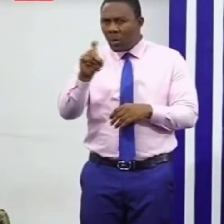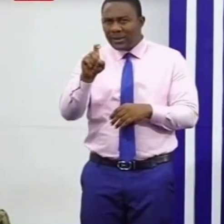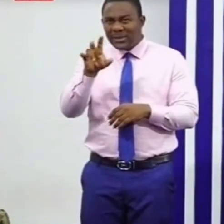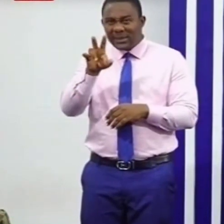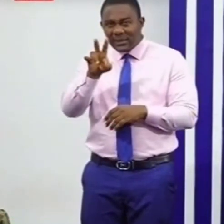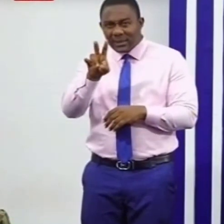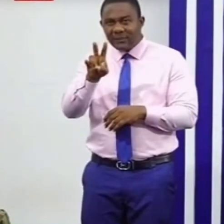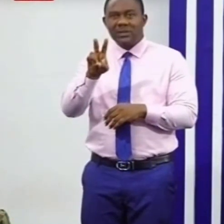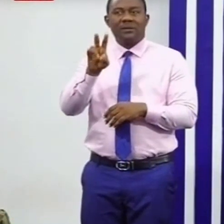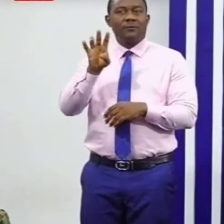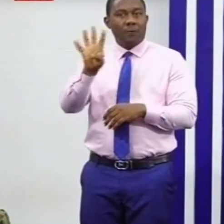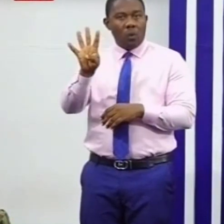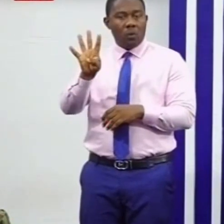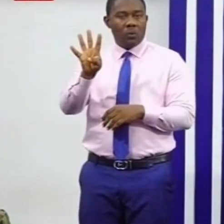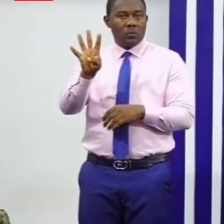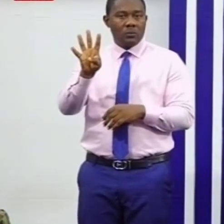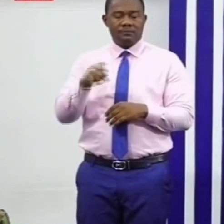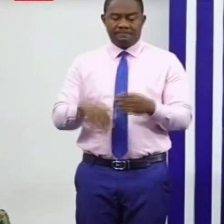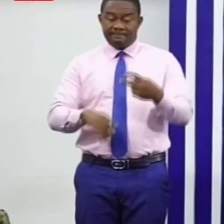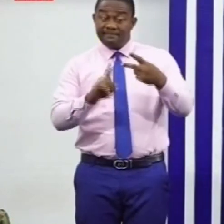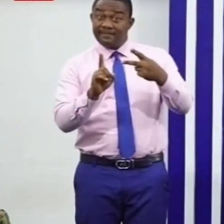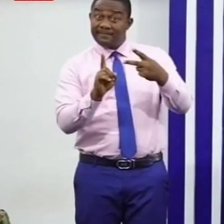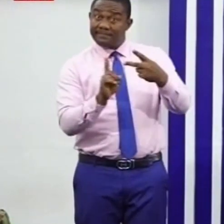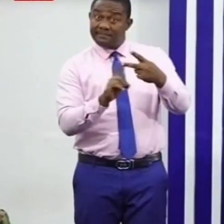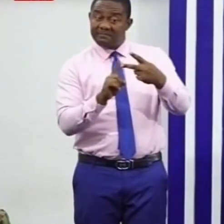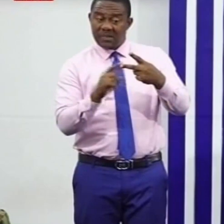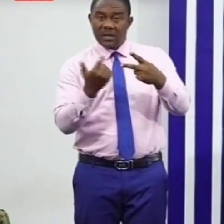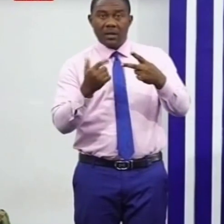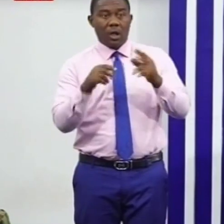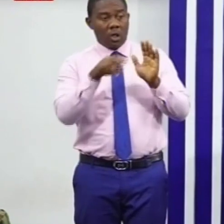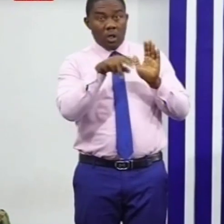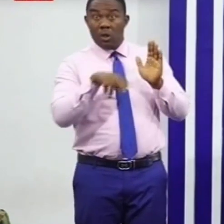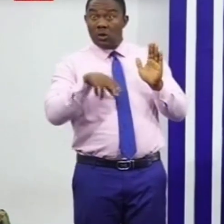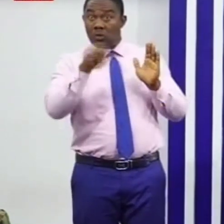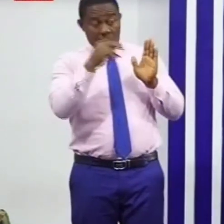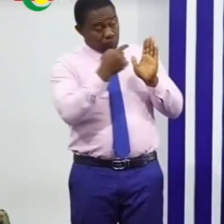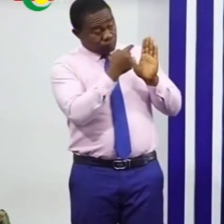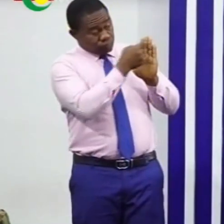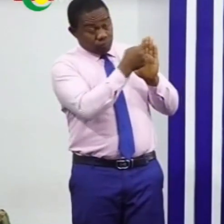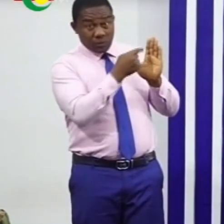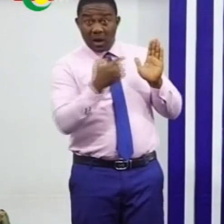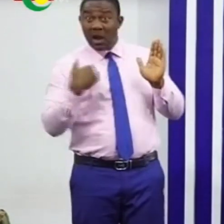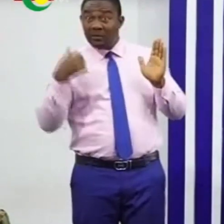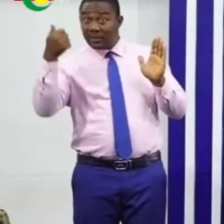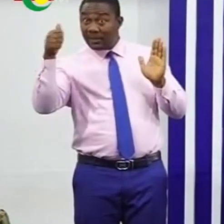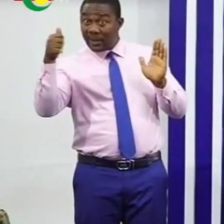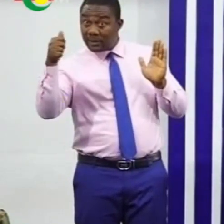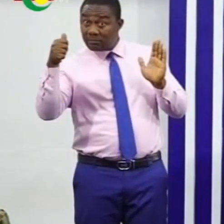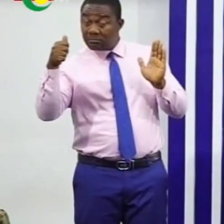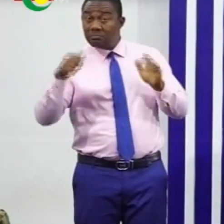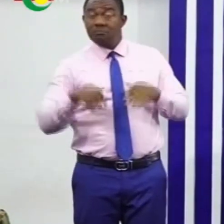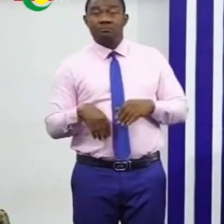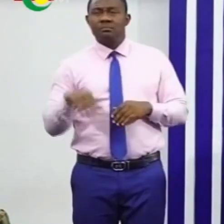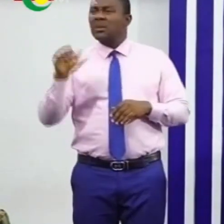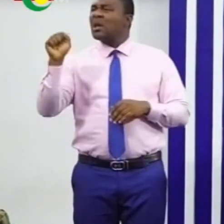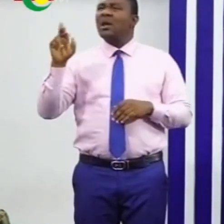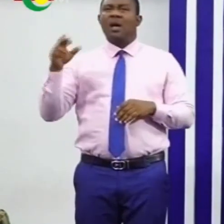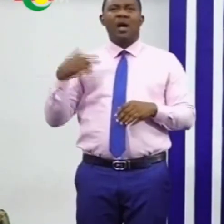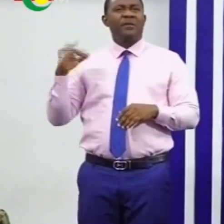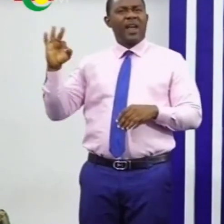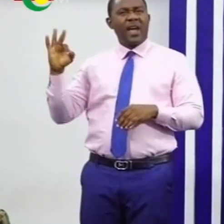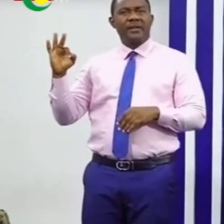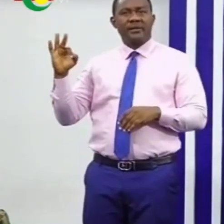174, followed by the Northern region, 10. Ashanti region has